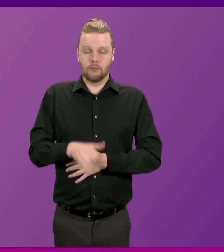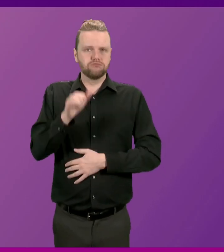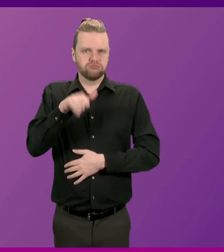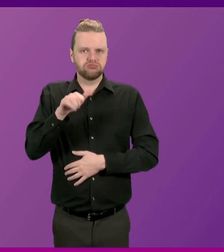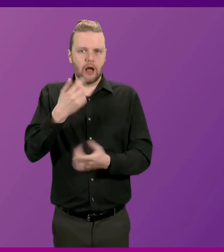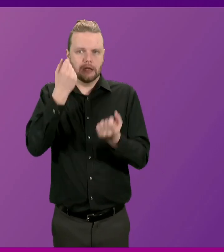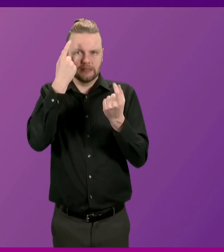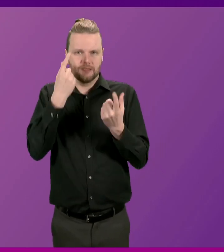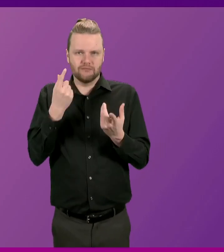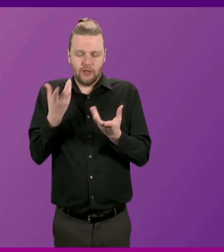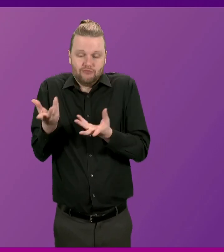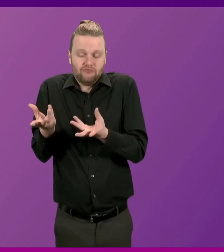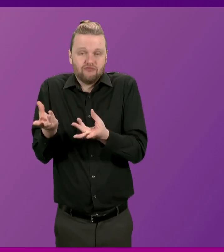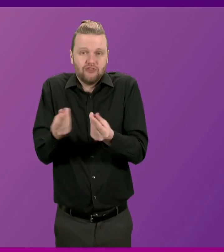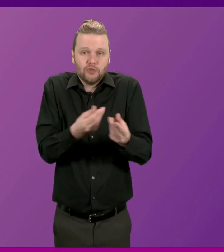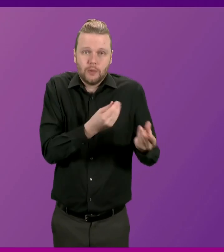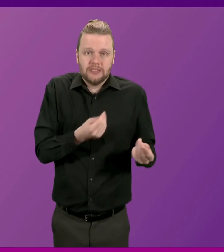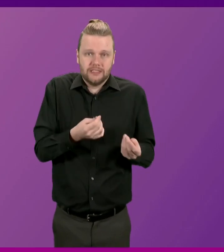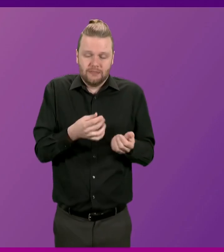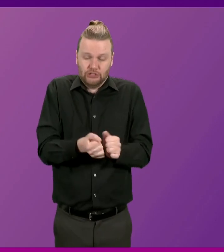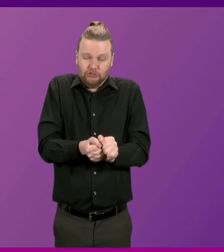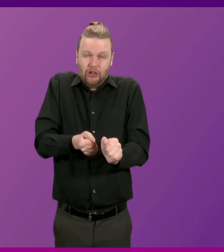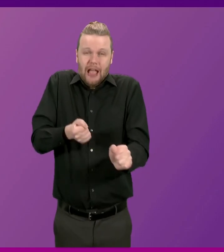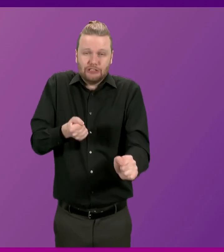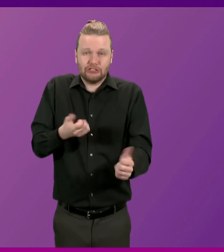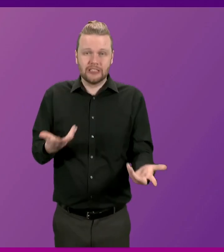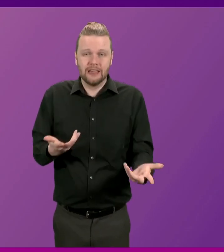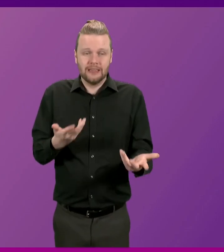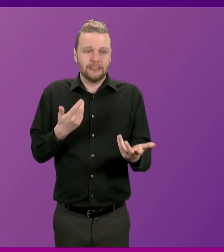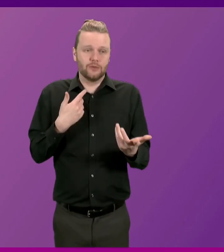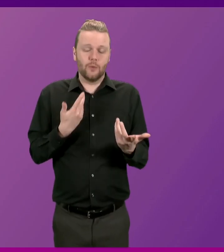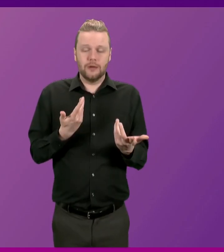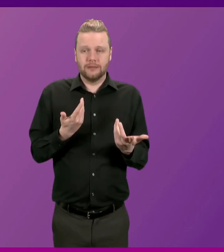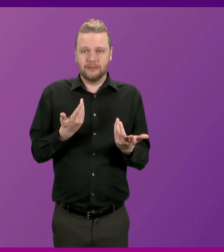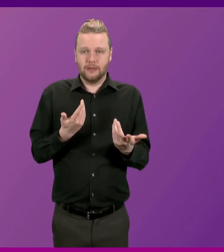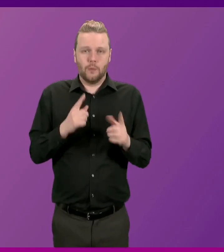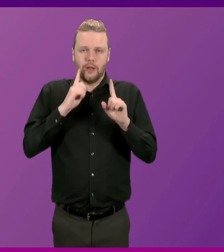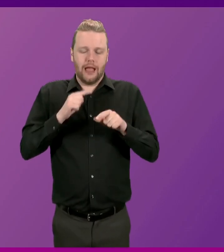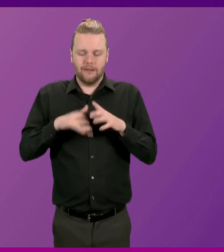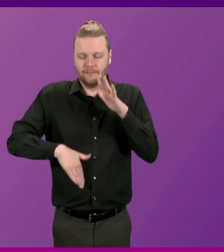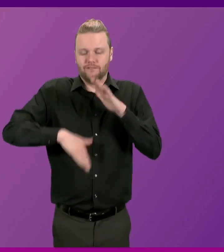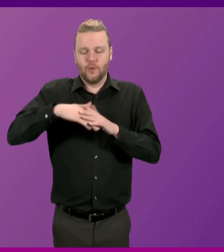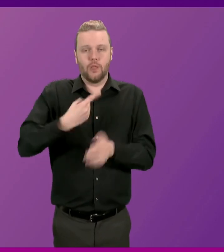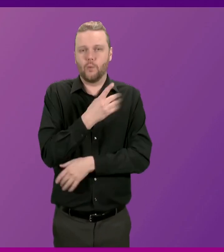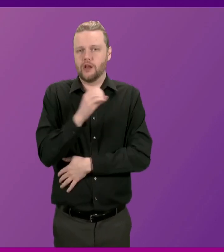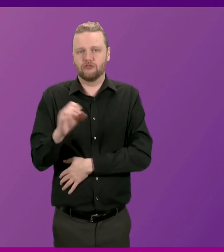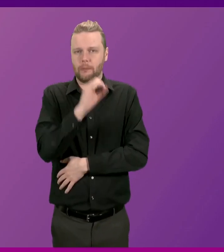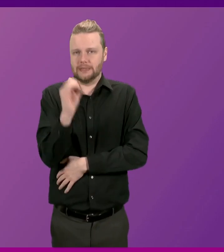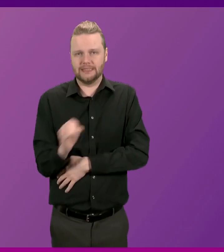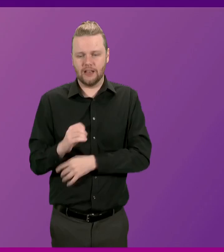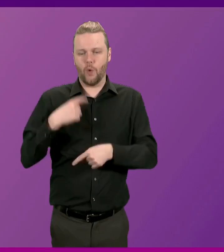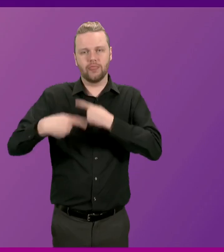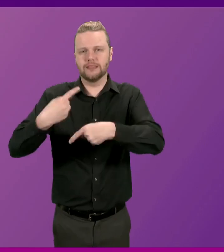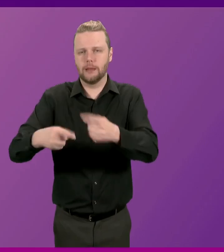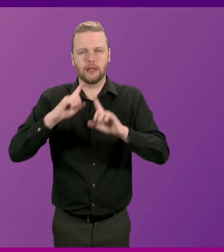that resources are stretched and it's not possible to provide 100% of service for everybody 100% of the time.